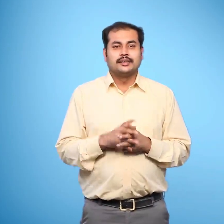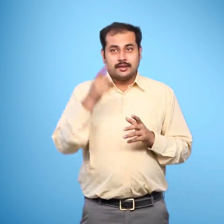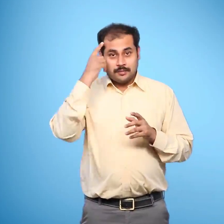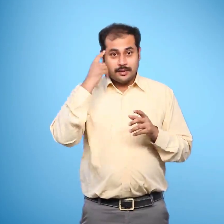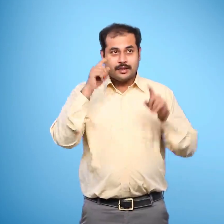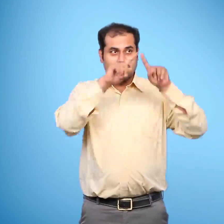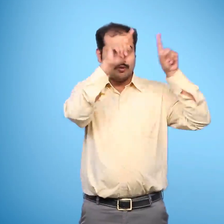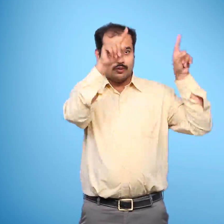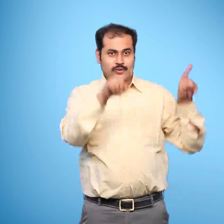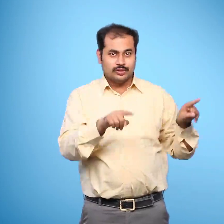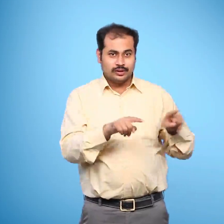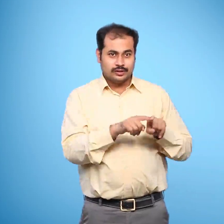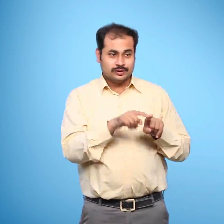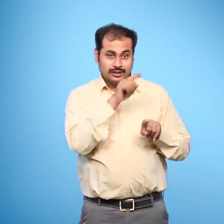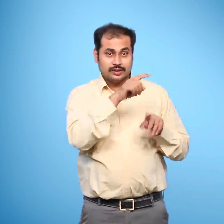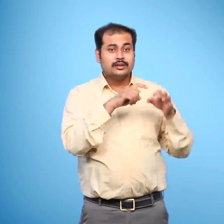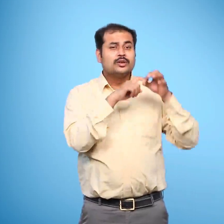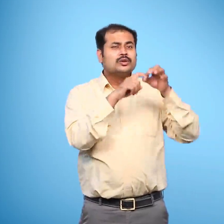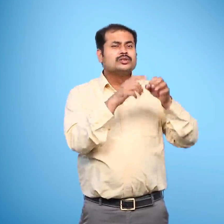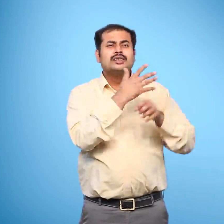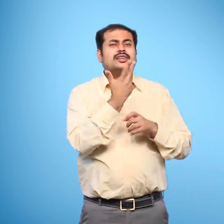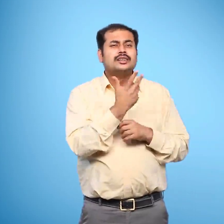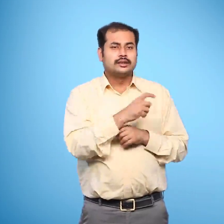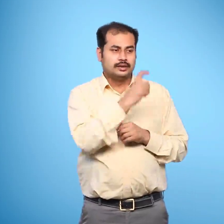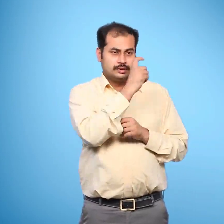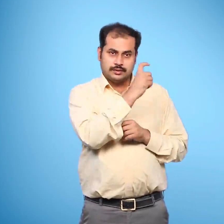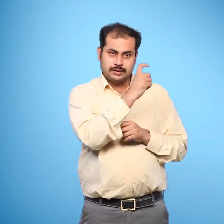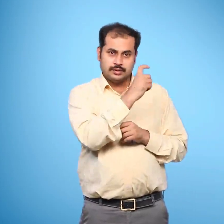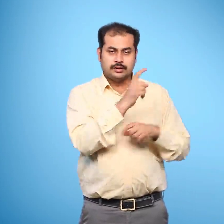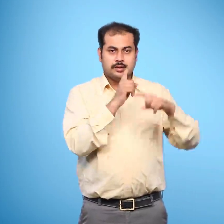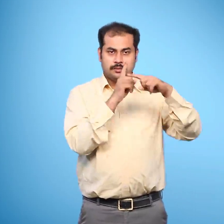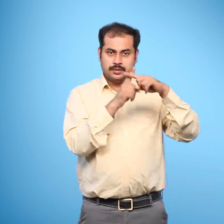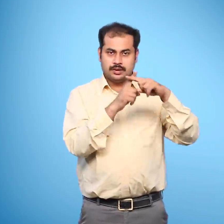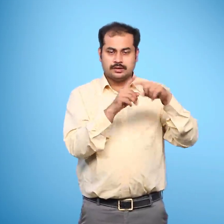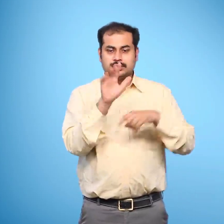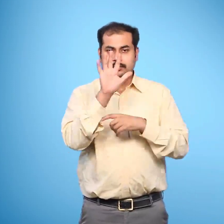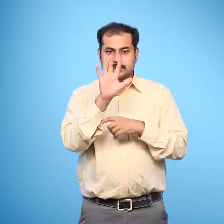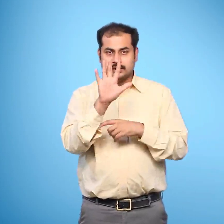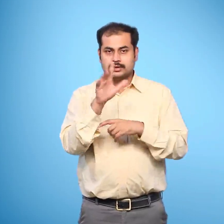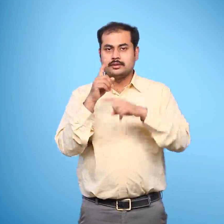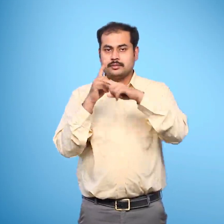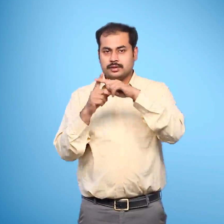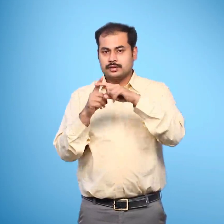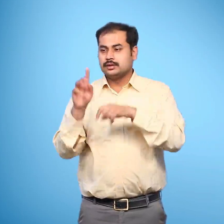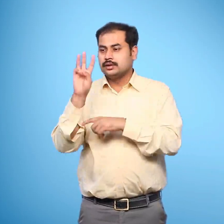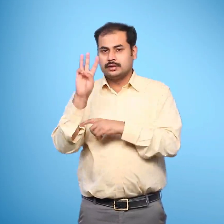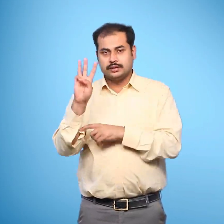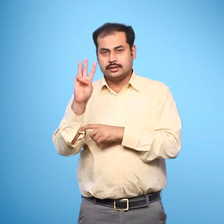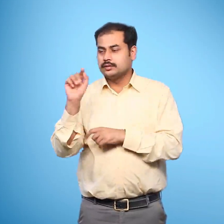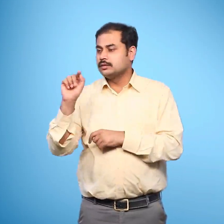Picture 1 shows a question. 7 plus 5 plus 3 is equal to